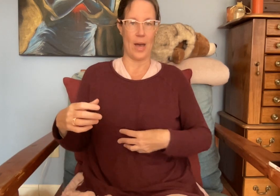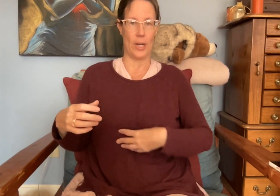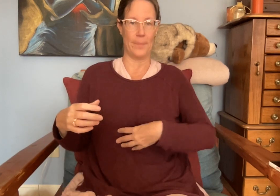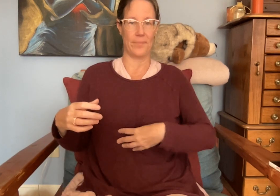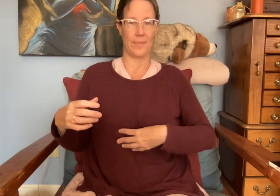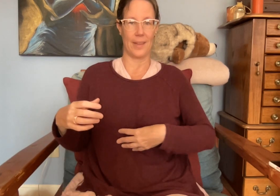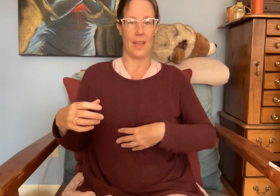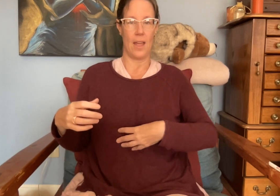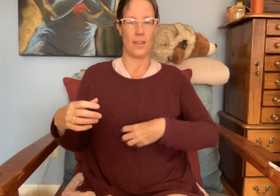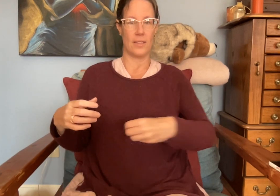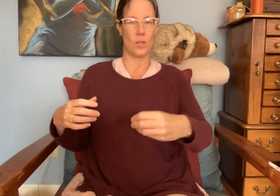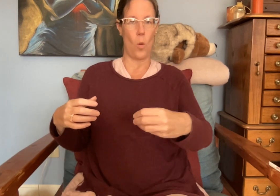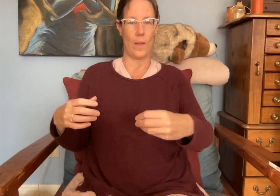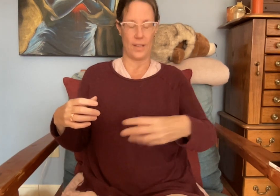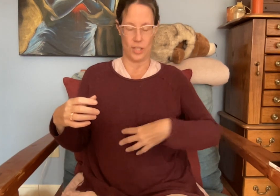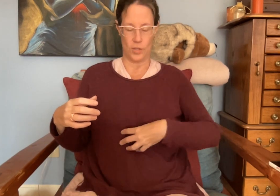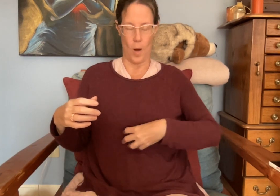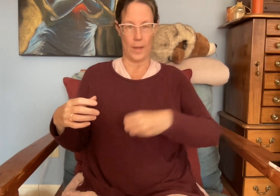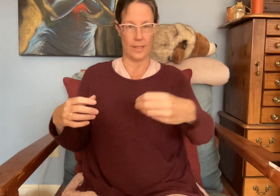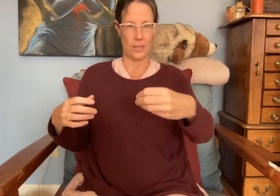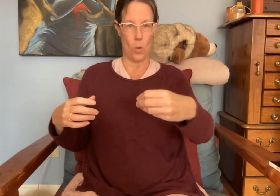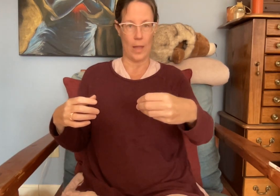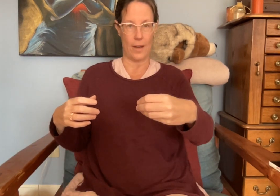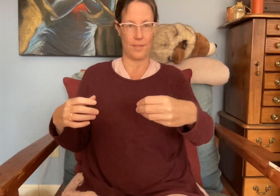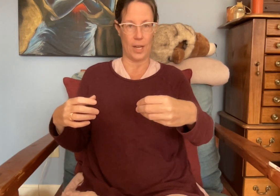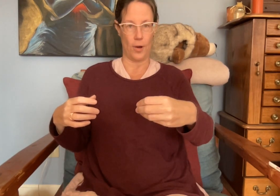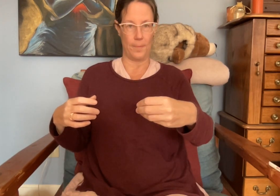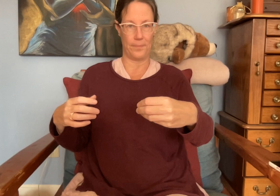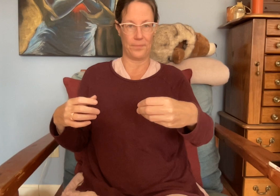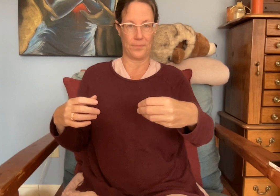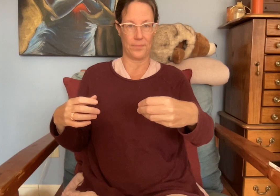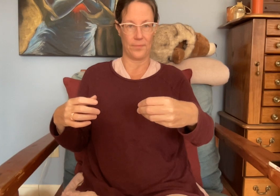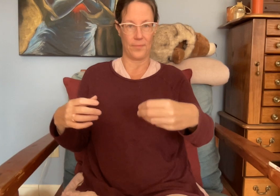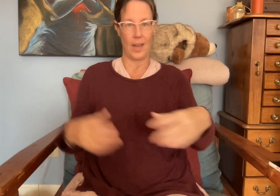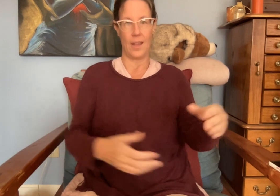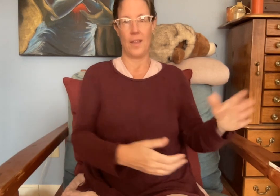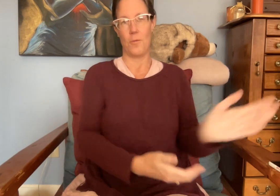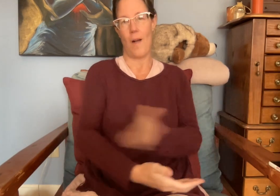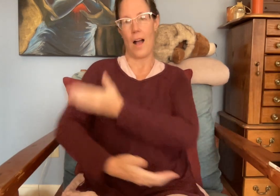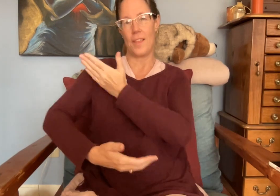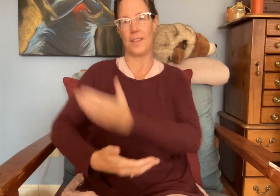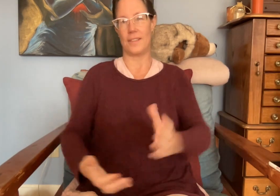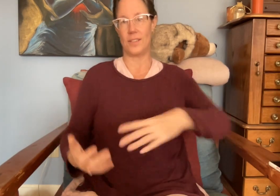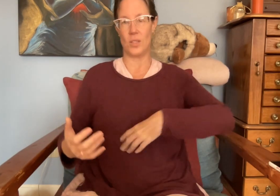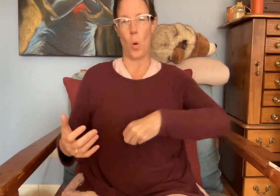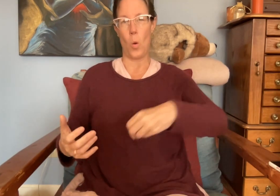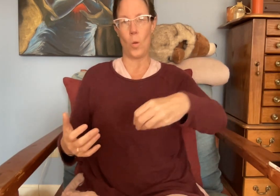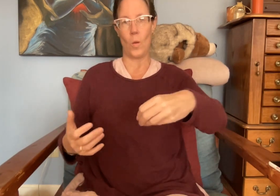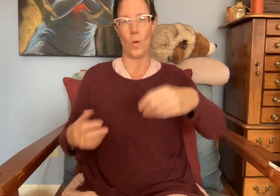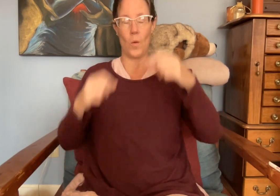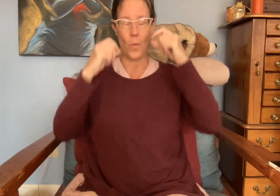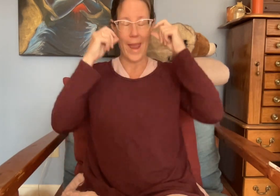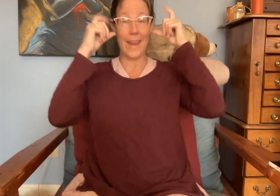it. Soul. I think she's drawing the soul out of here. Rock this soul awake.